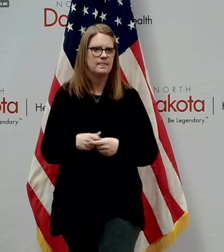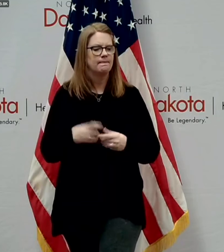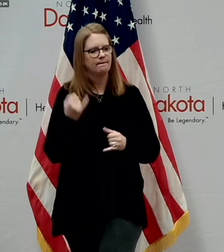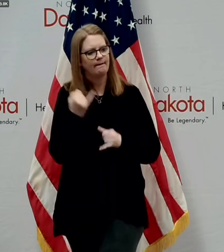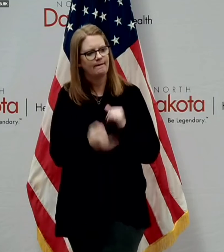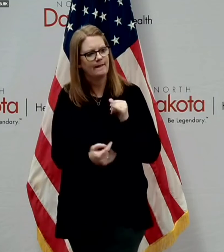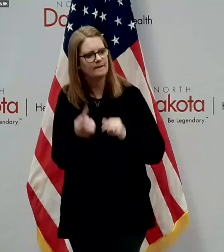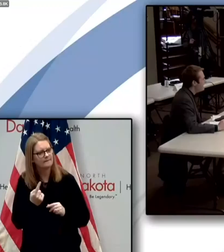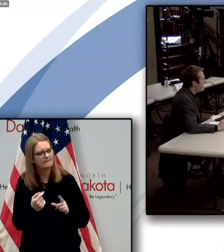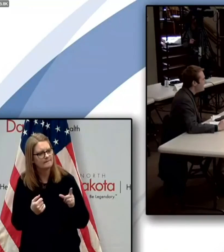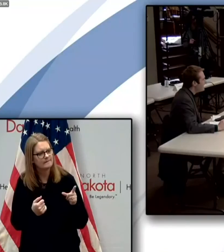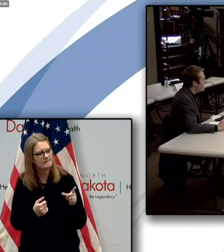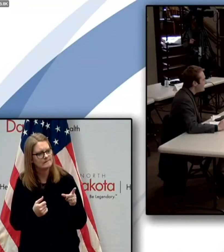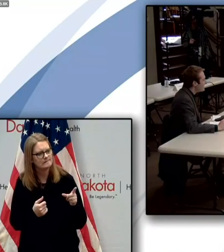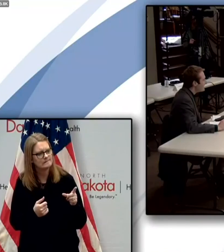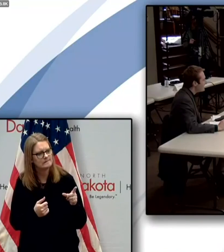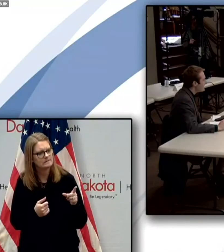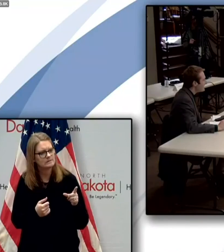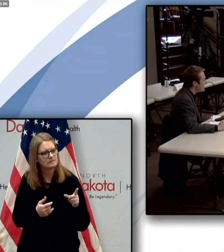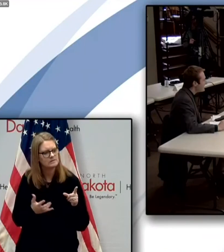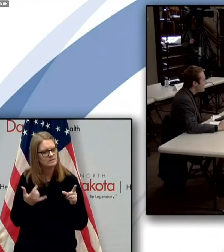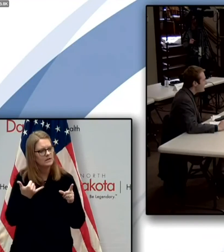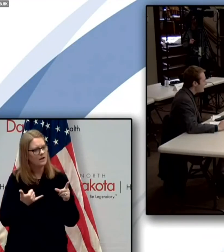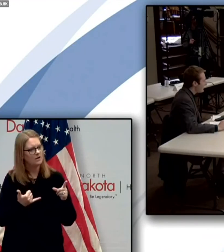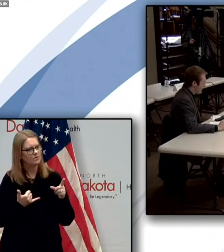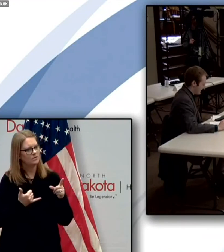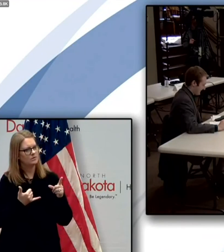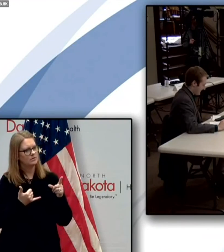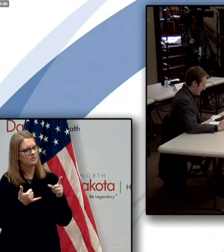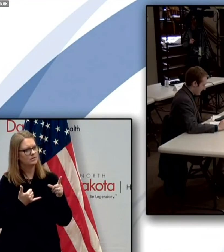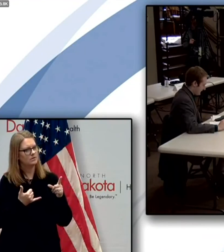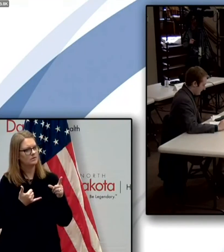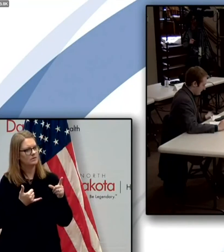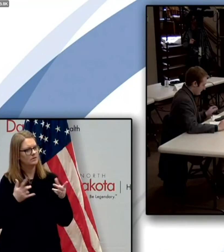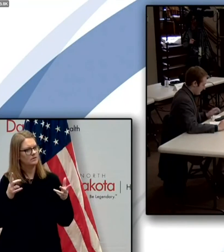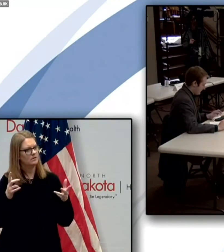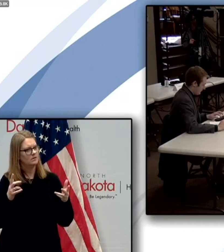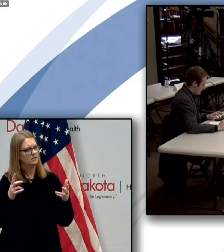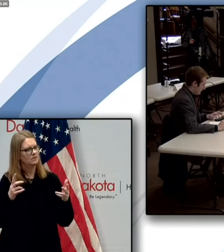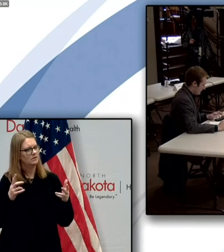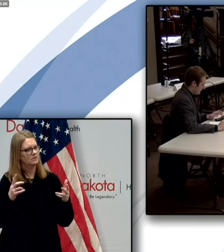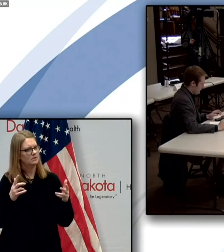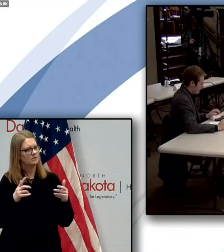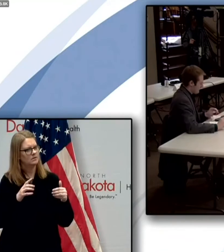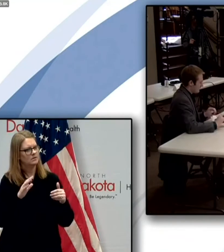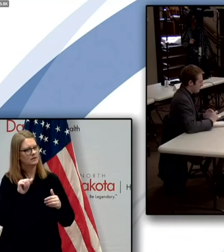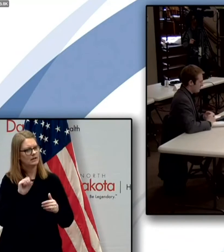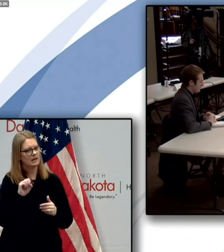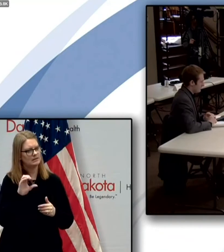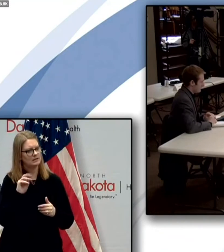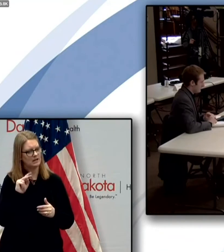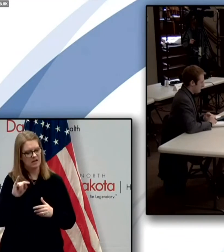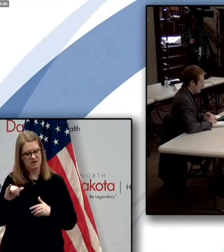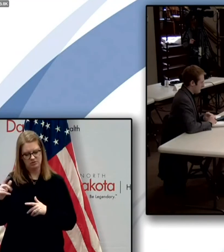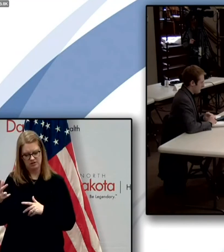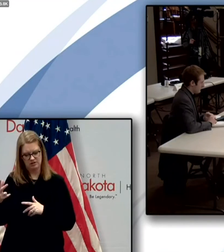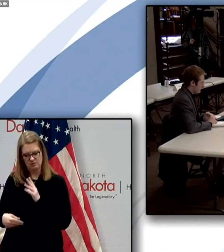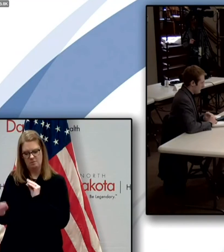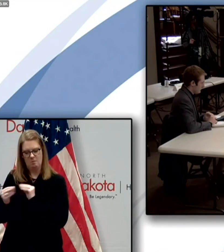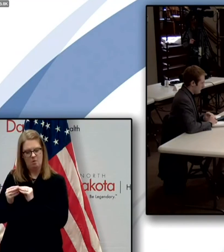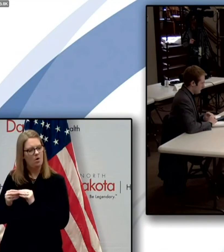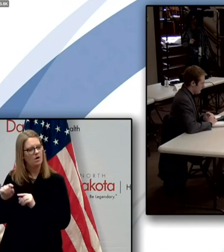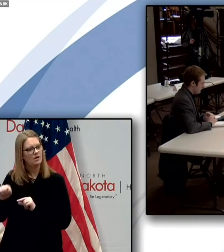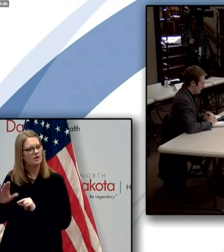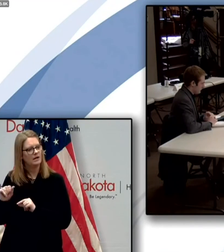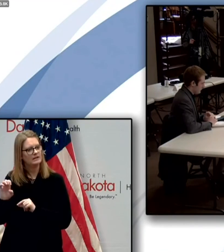Last thing I wanted to ask, right now, I guess there's a disproportionate amount of cases in Cass County. Obviously, that's the biggest county in the state, but